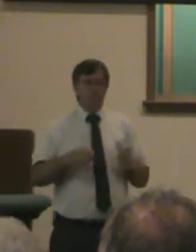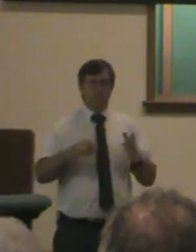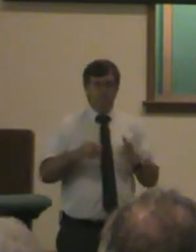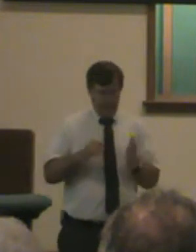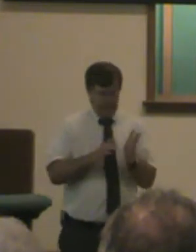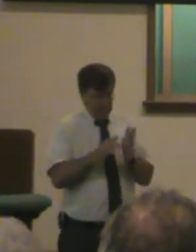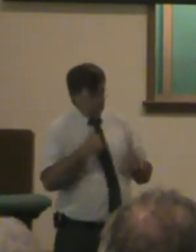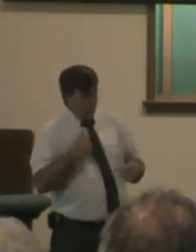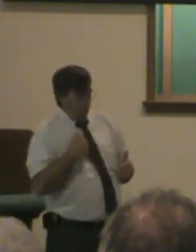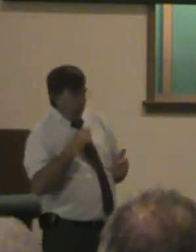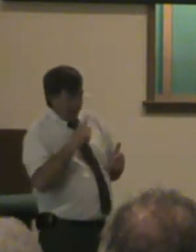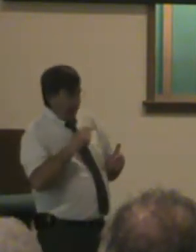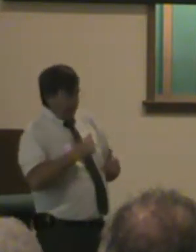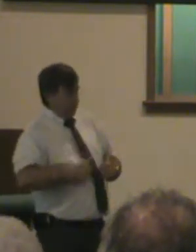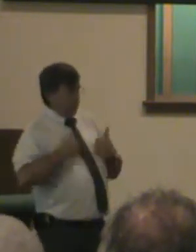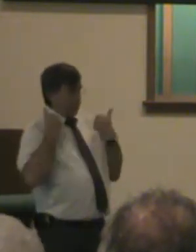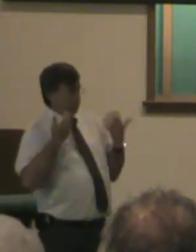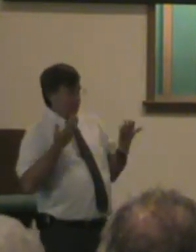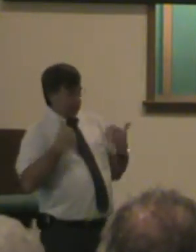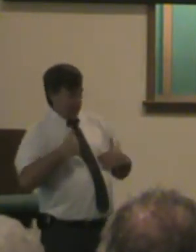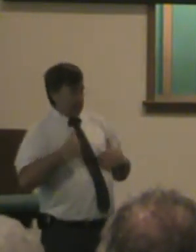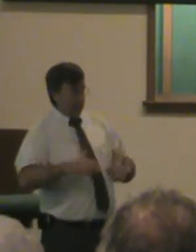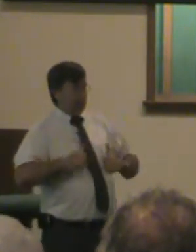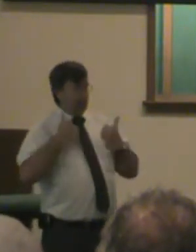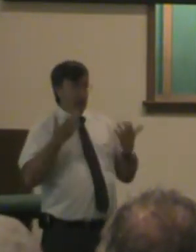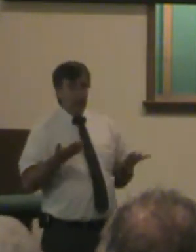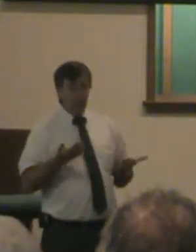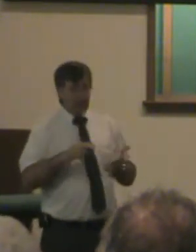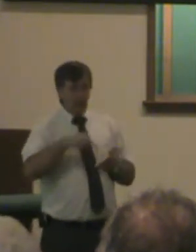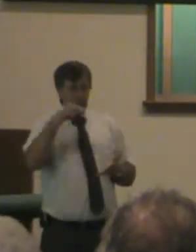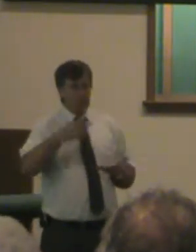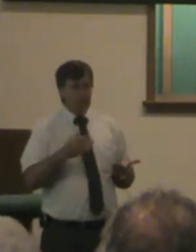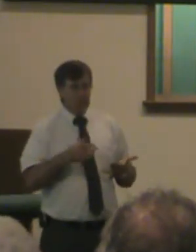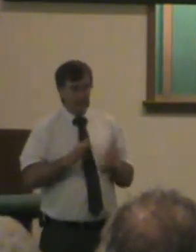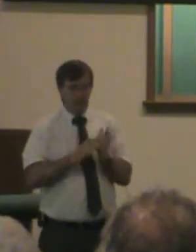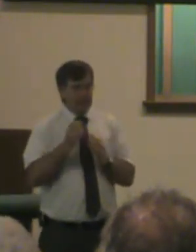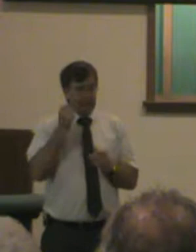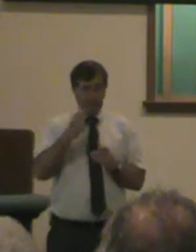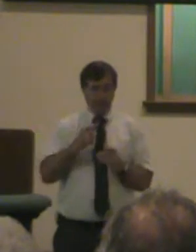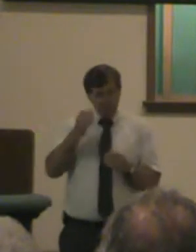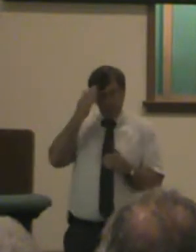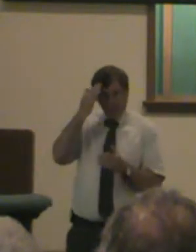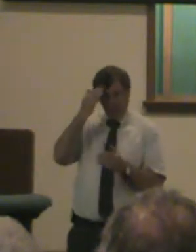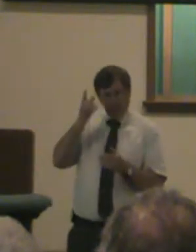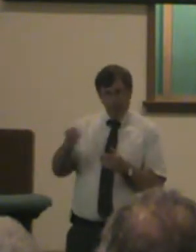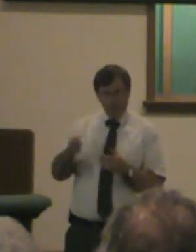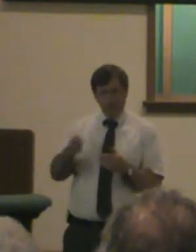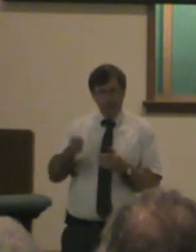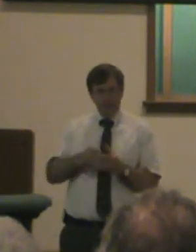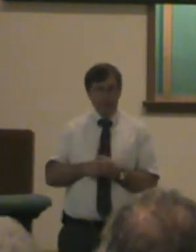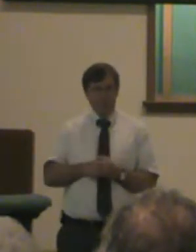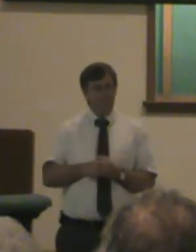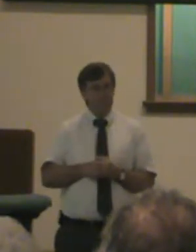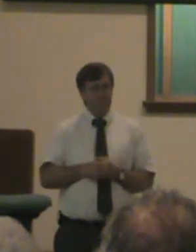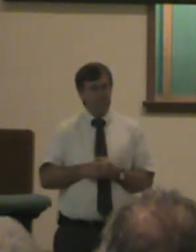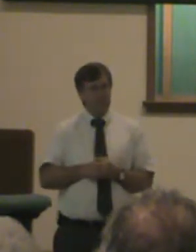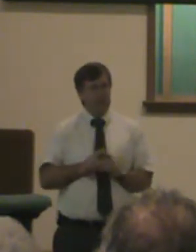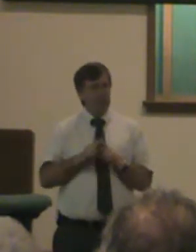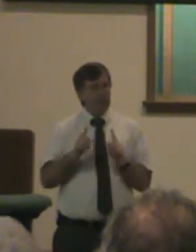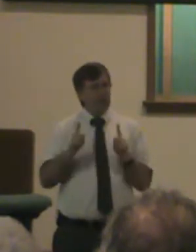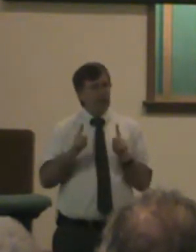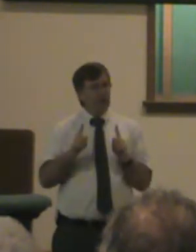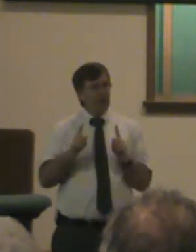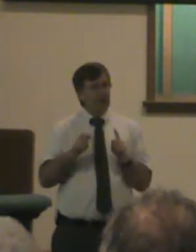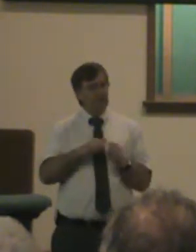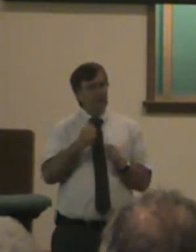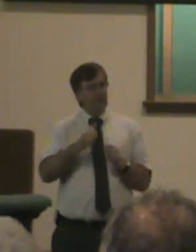resurrection, and I am the life. She didn't get the point, but she understood who he is and walked away. But there was something always